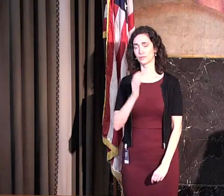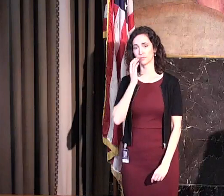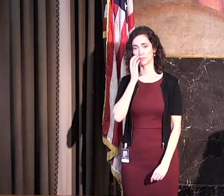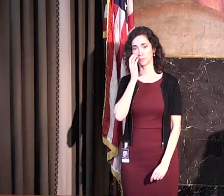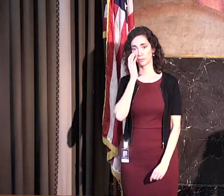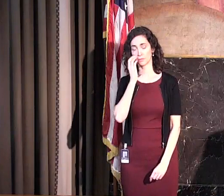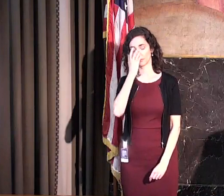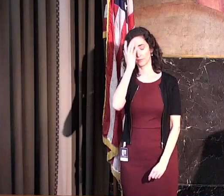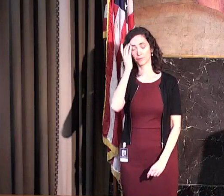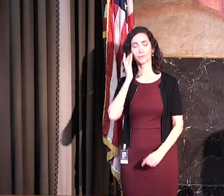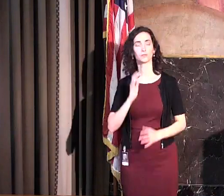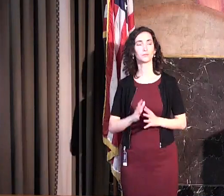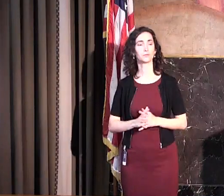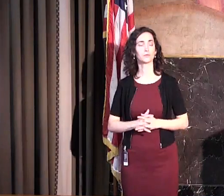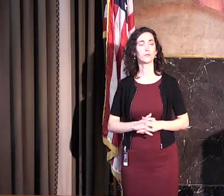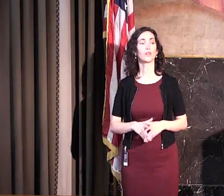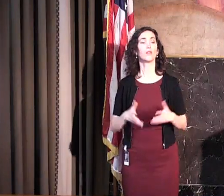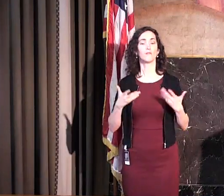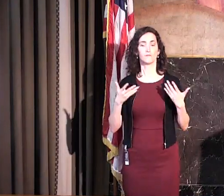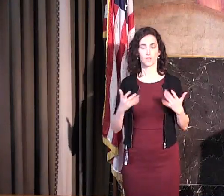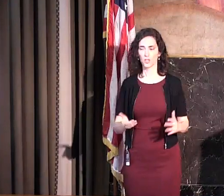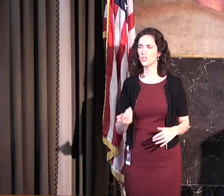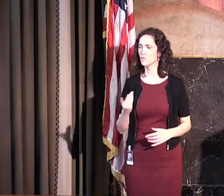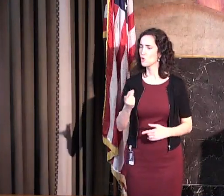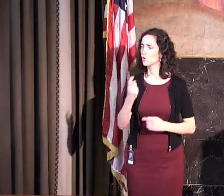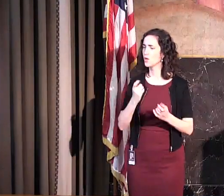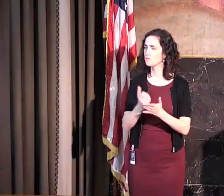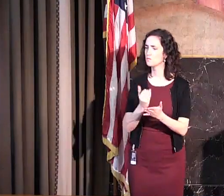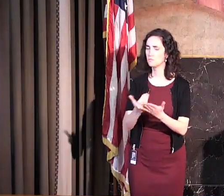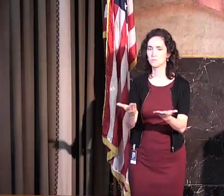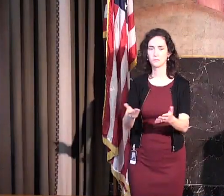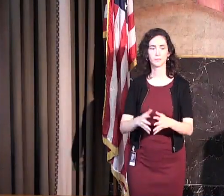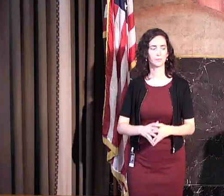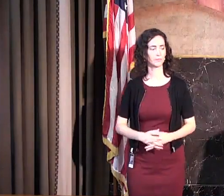All right, with that, we will take a few questions.